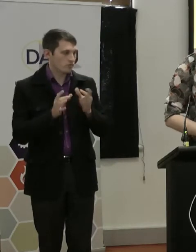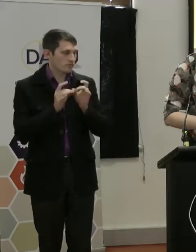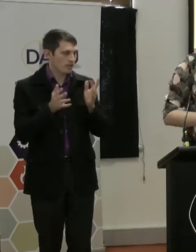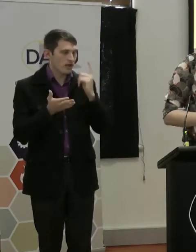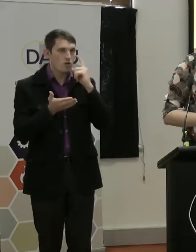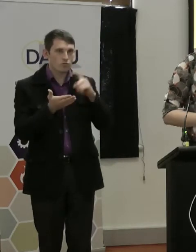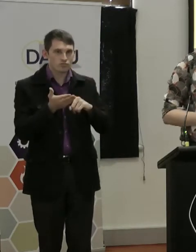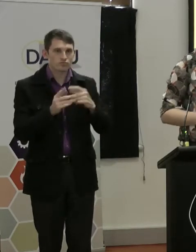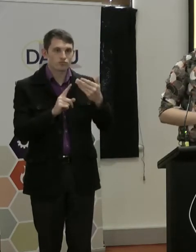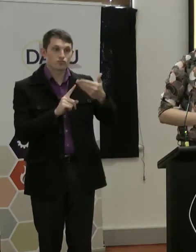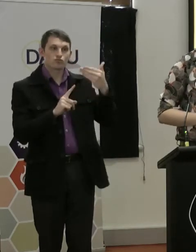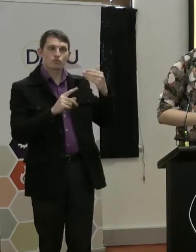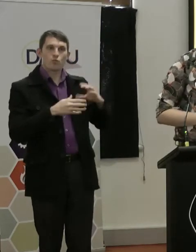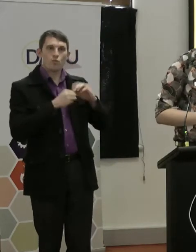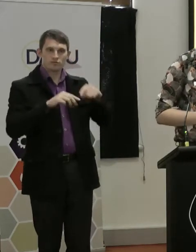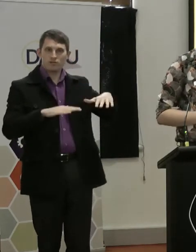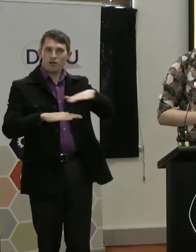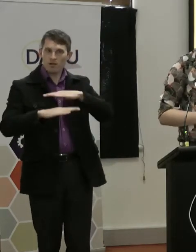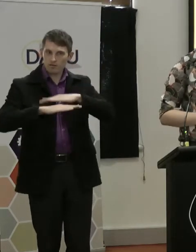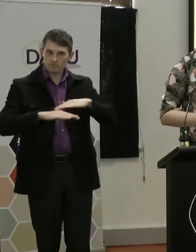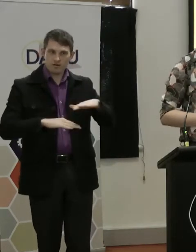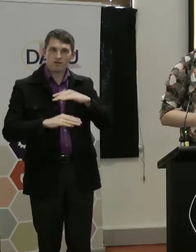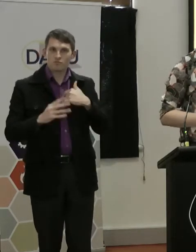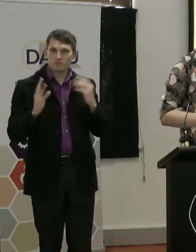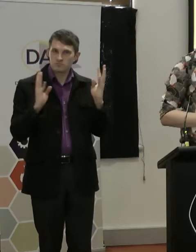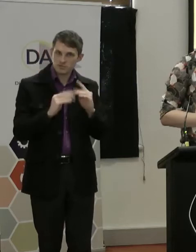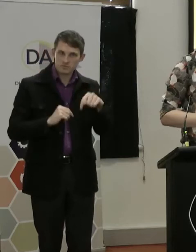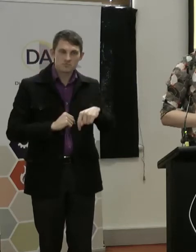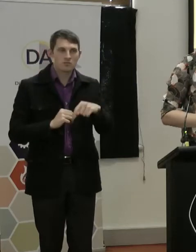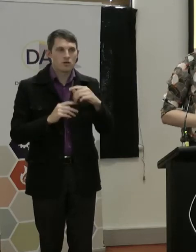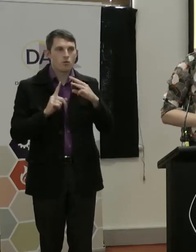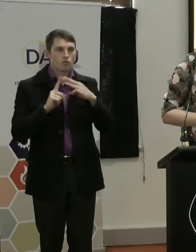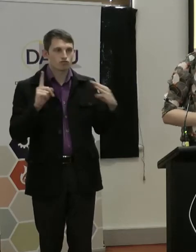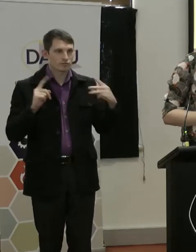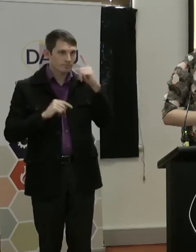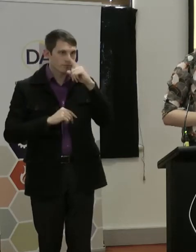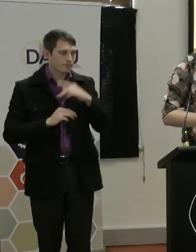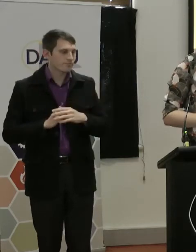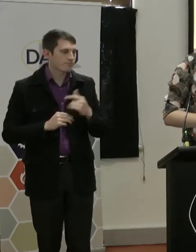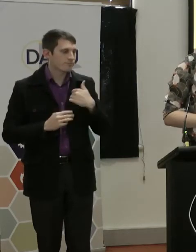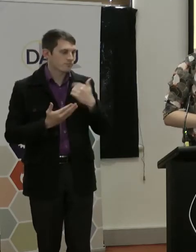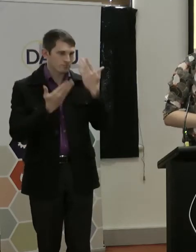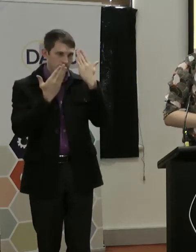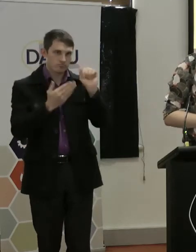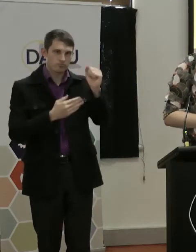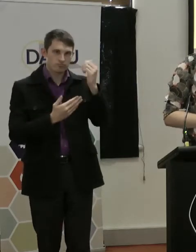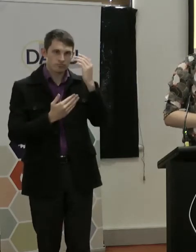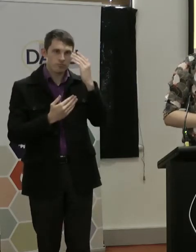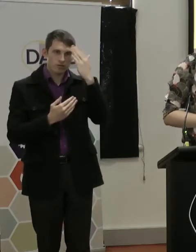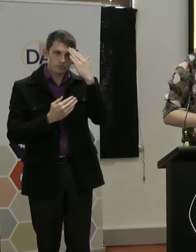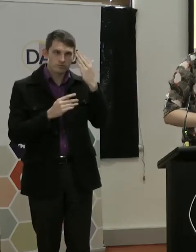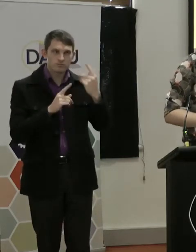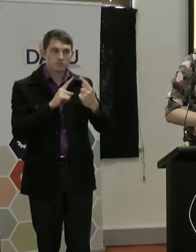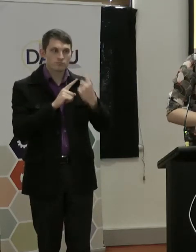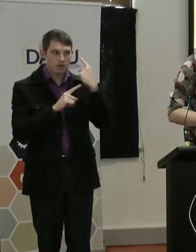the traditional owners of the land on which we're meeting, the Wurundjeri people, and I want to pay my respects to elders past, present